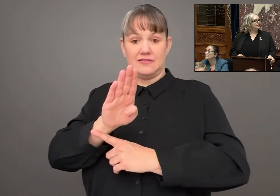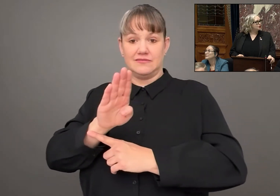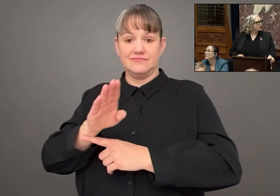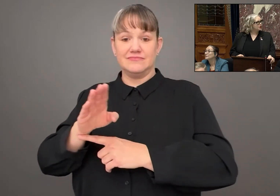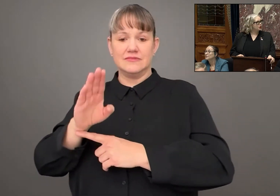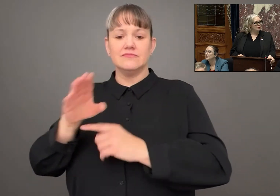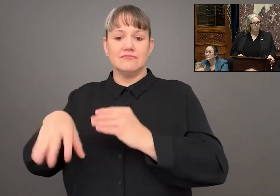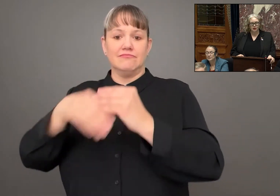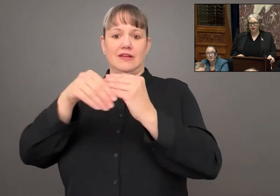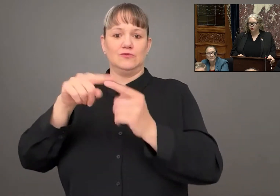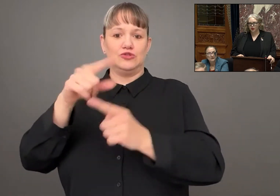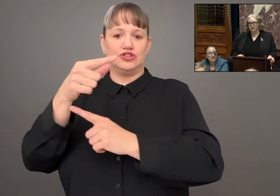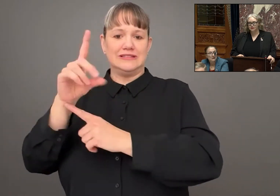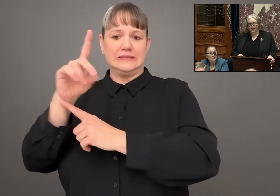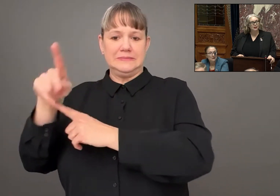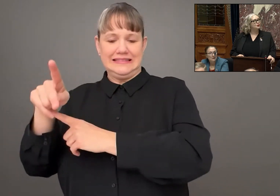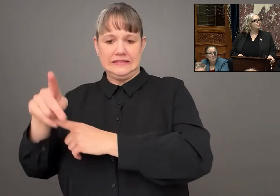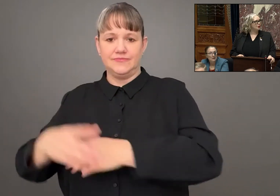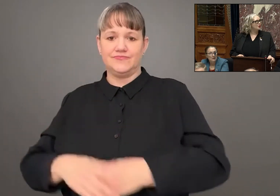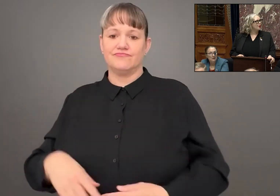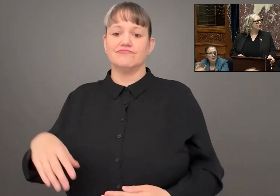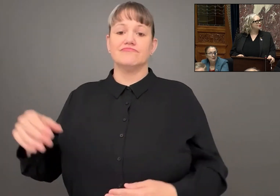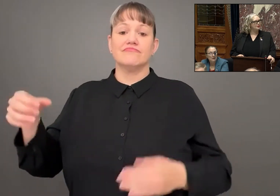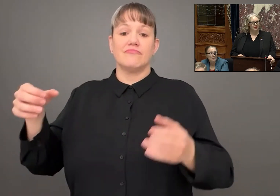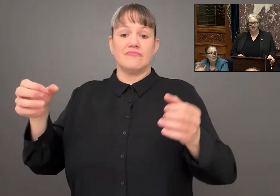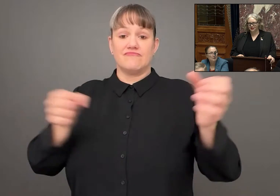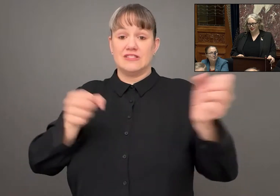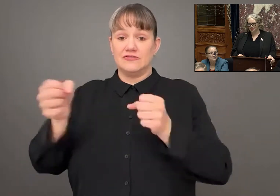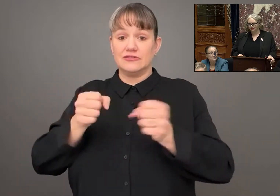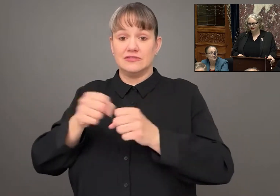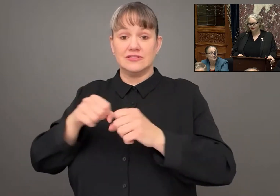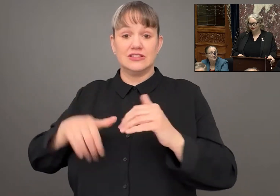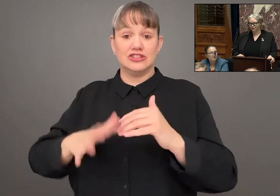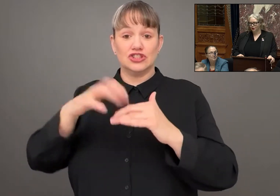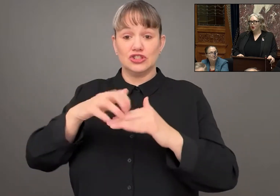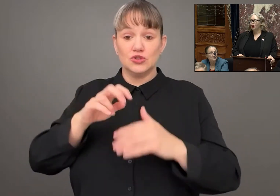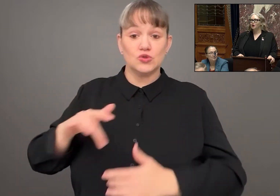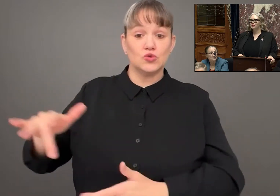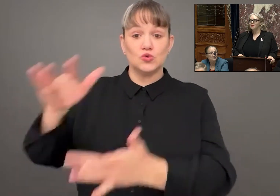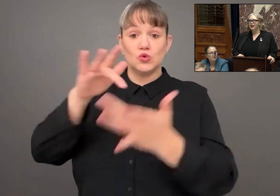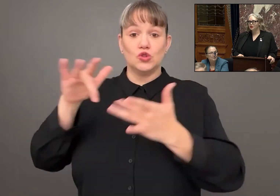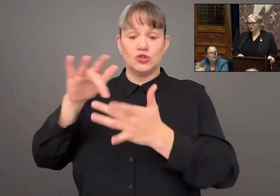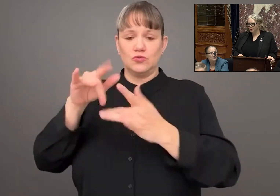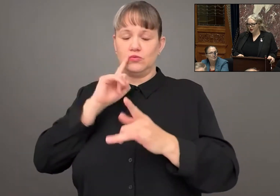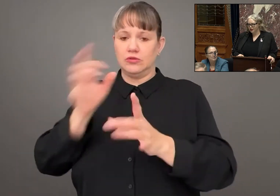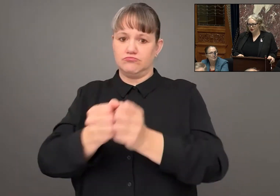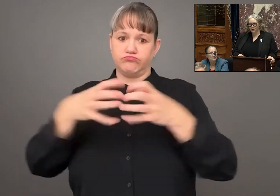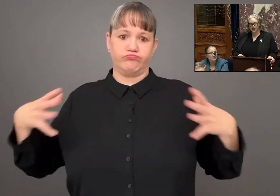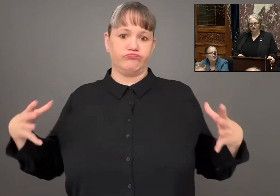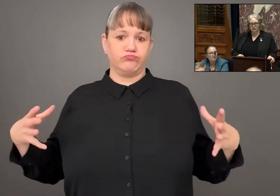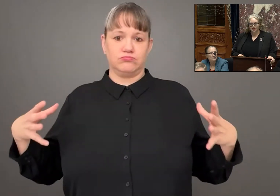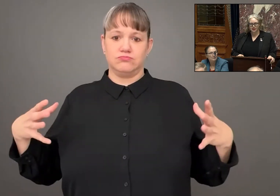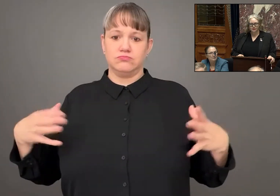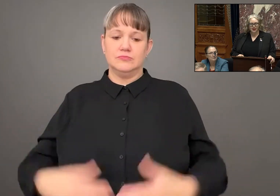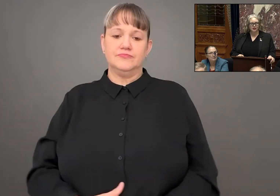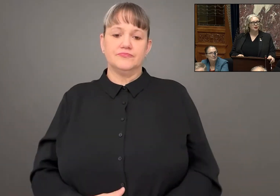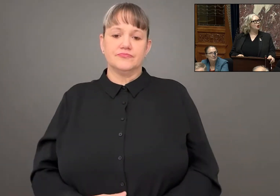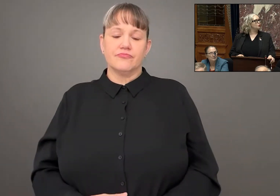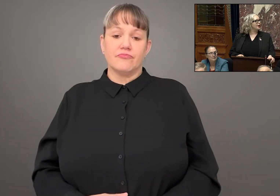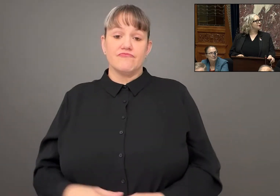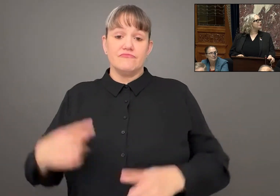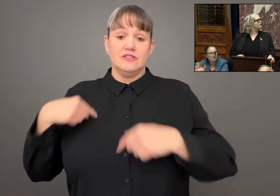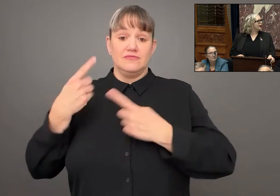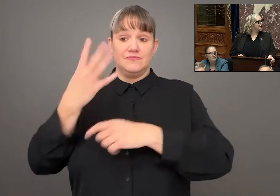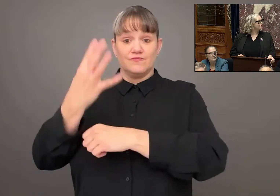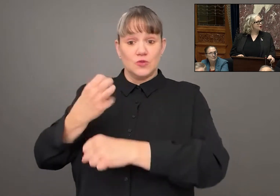and Indigenous tourism is one of the fastest growing parts of the sector. Over the past 4 years, our government has invested